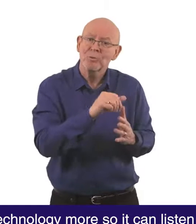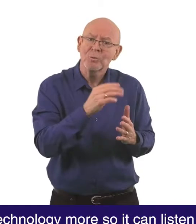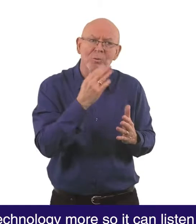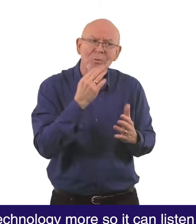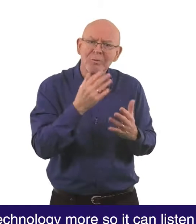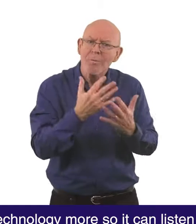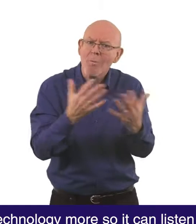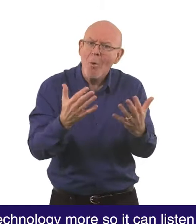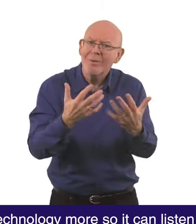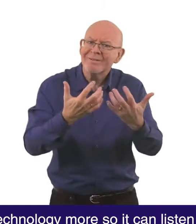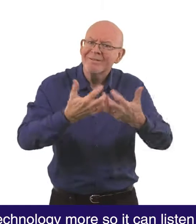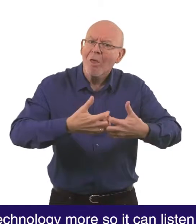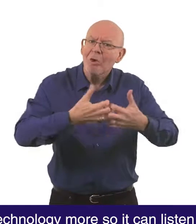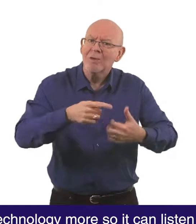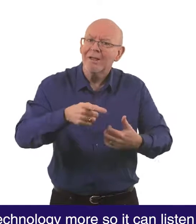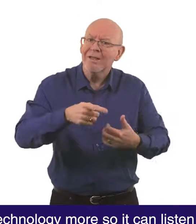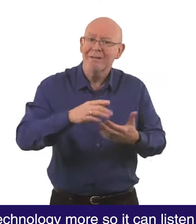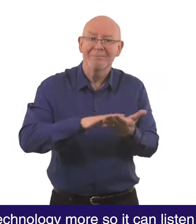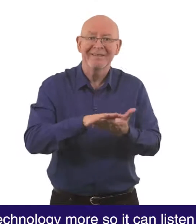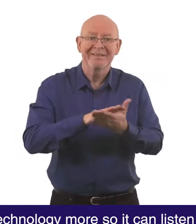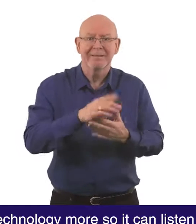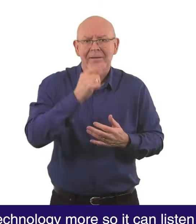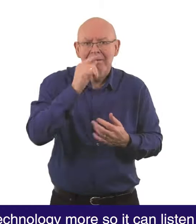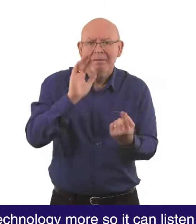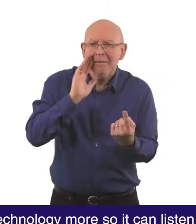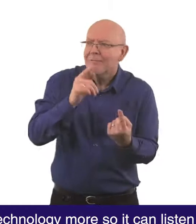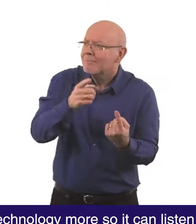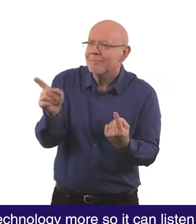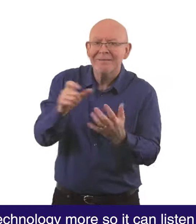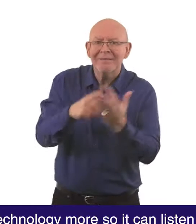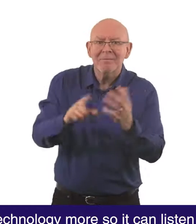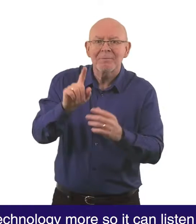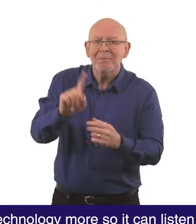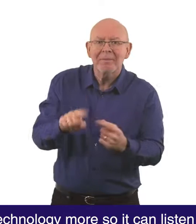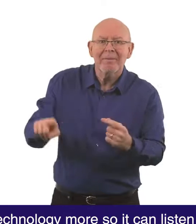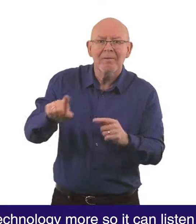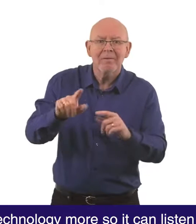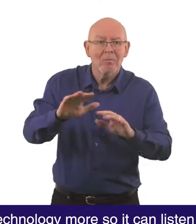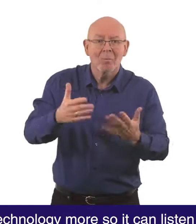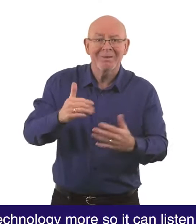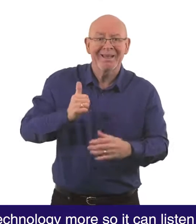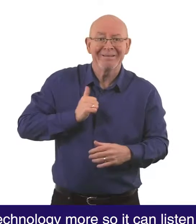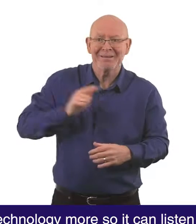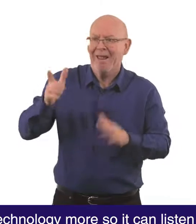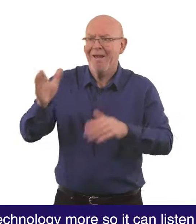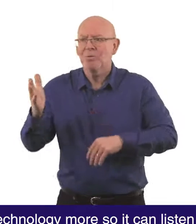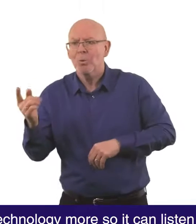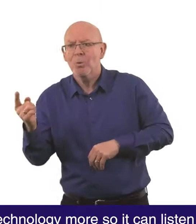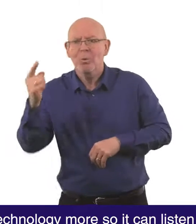DWP should use technology more so it can listen to disabled people without expecting them to travel to face-to-face meetings.